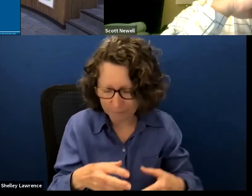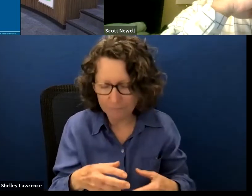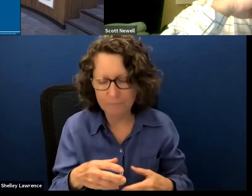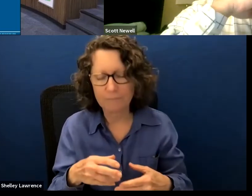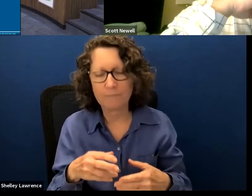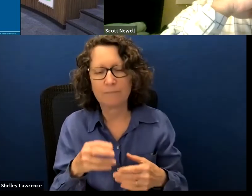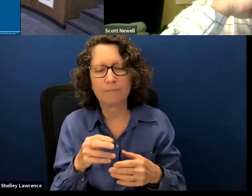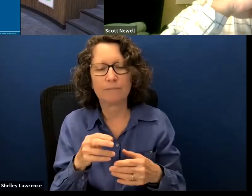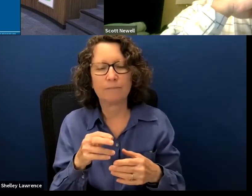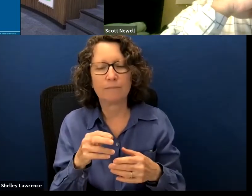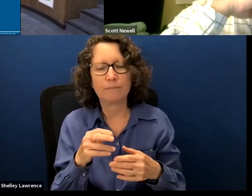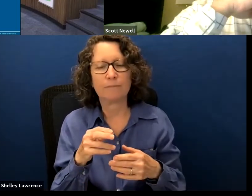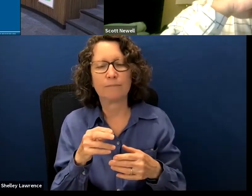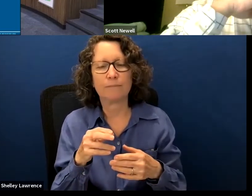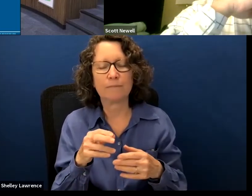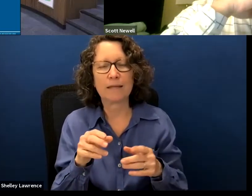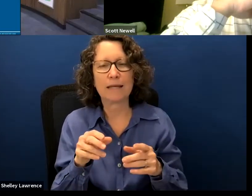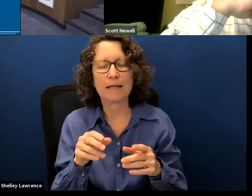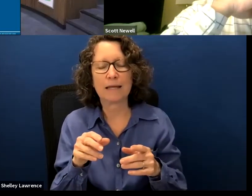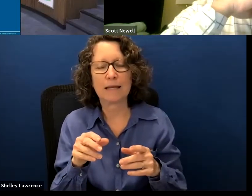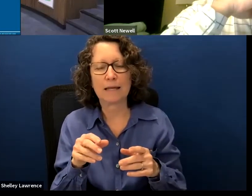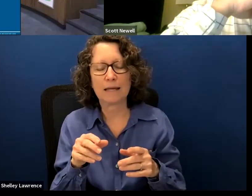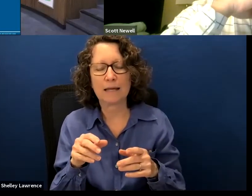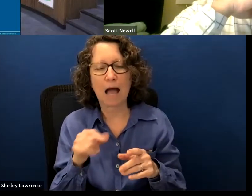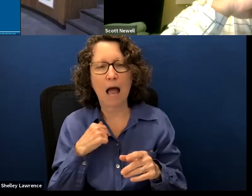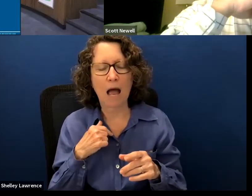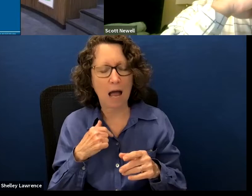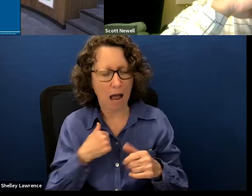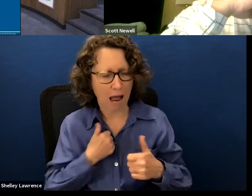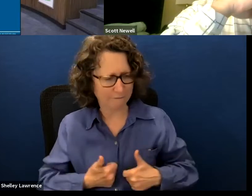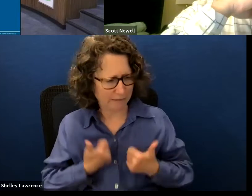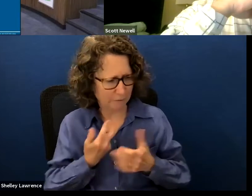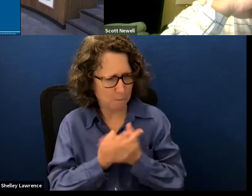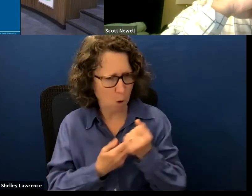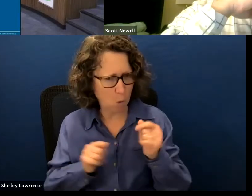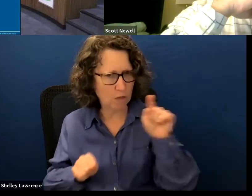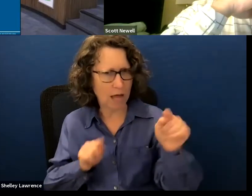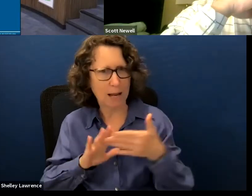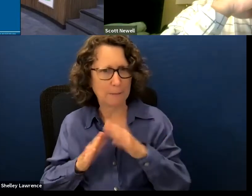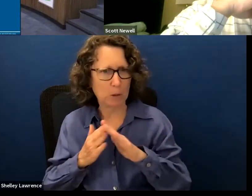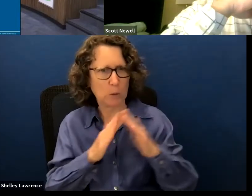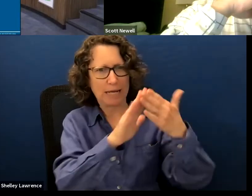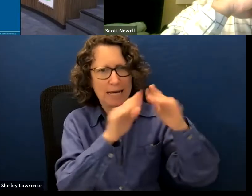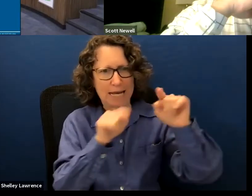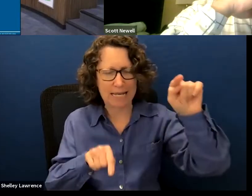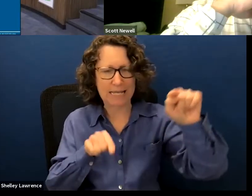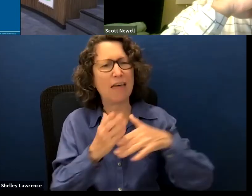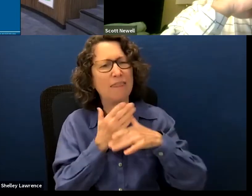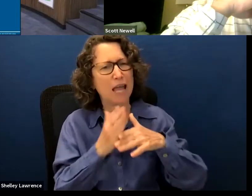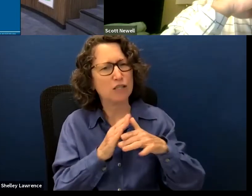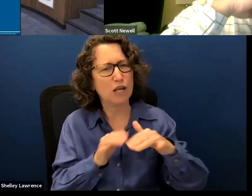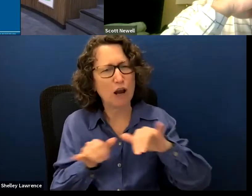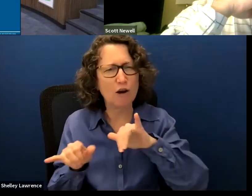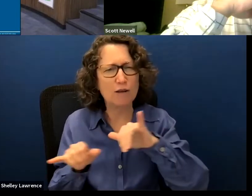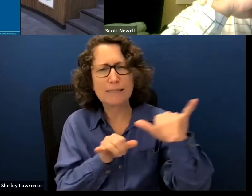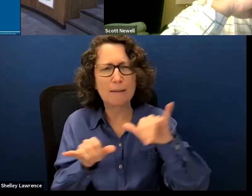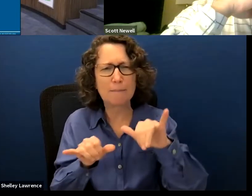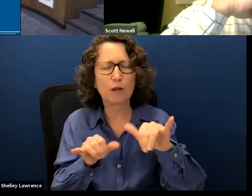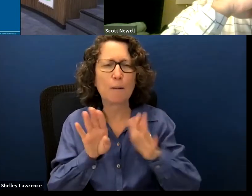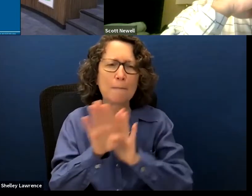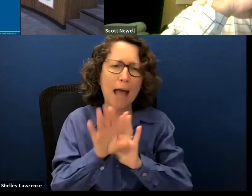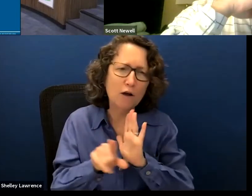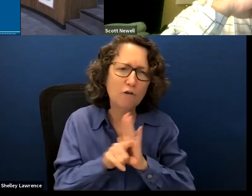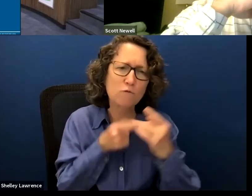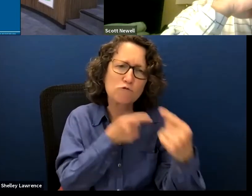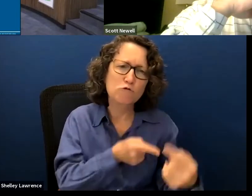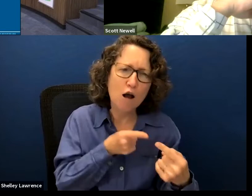As someone who has lived in both of these communities, I can tell you firsthand that they share similar backgrounds,